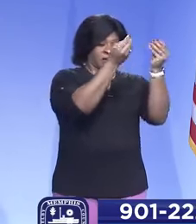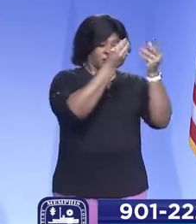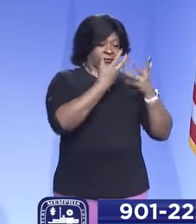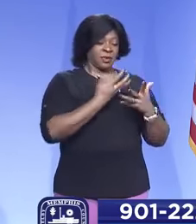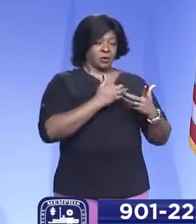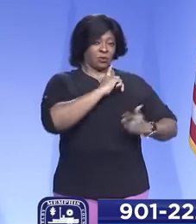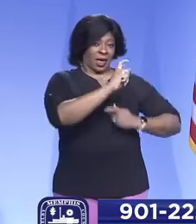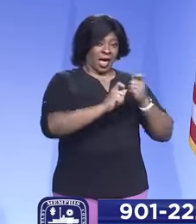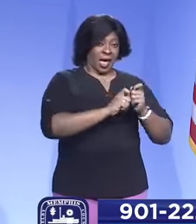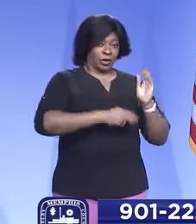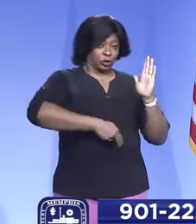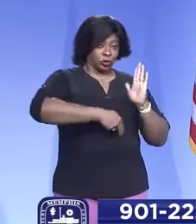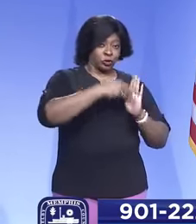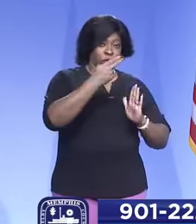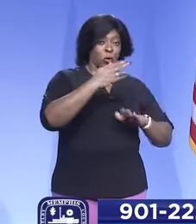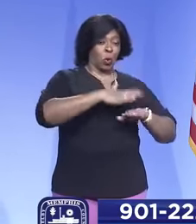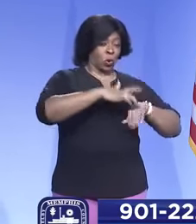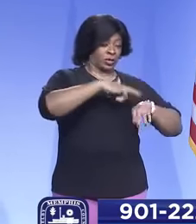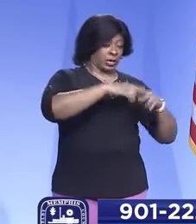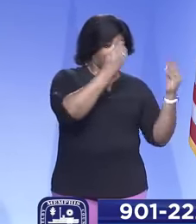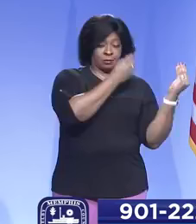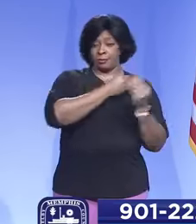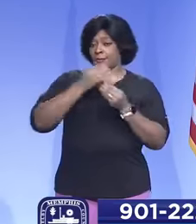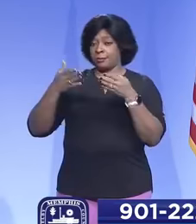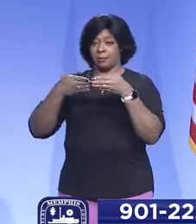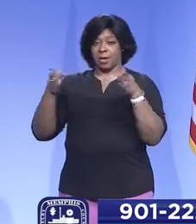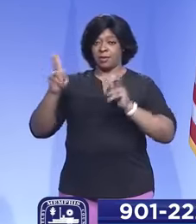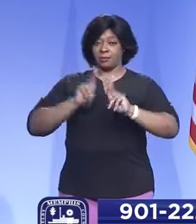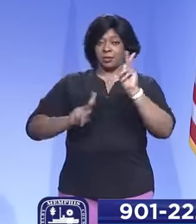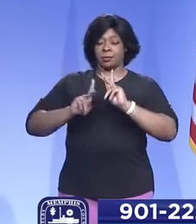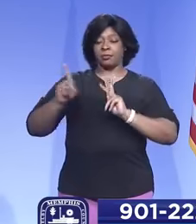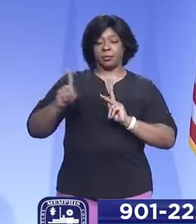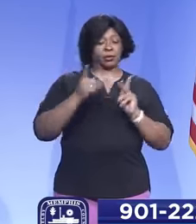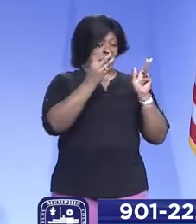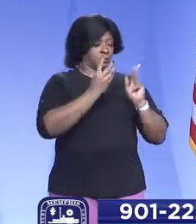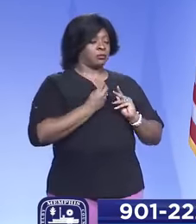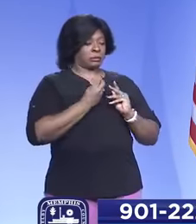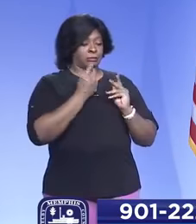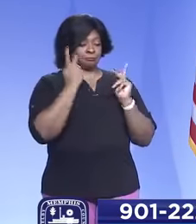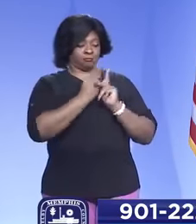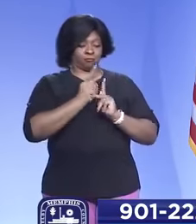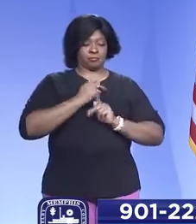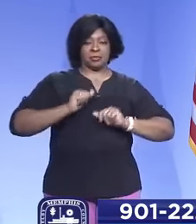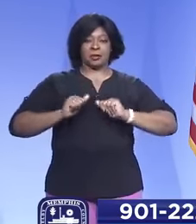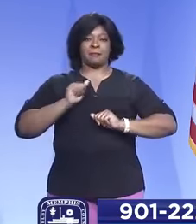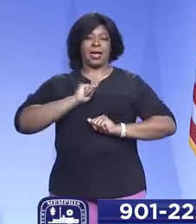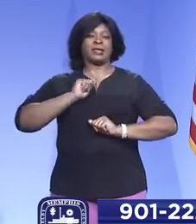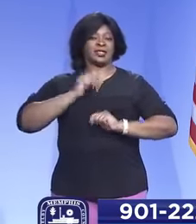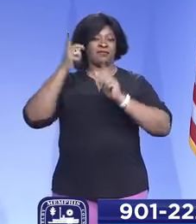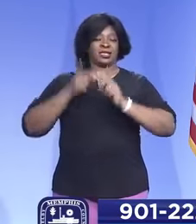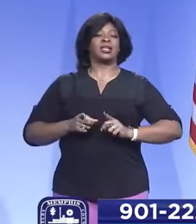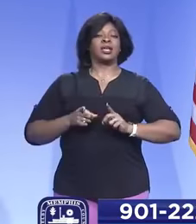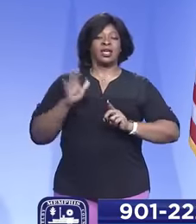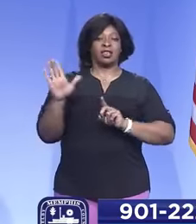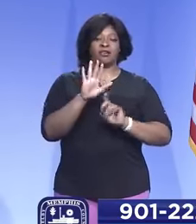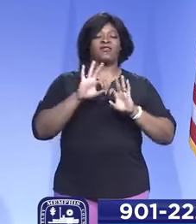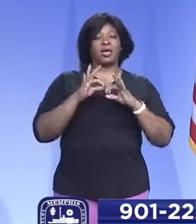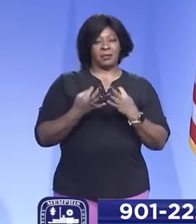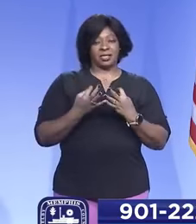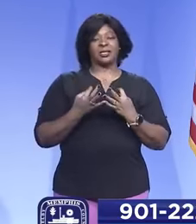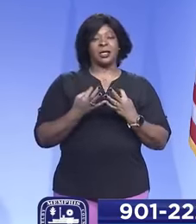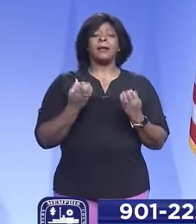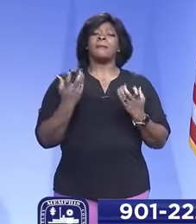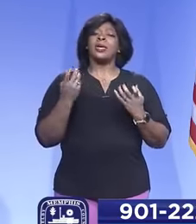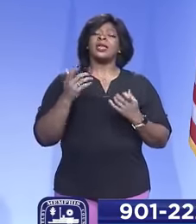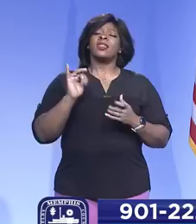that's accurate and timely to the public so that people can make informed decisions for themselves and their families.